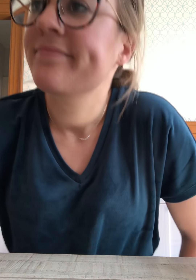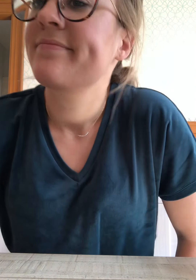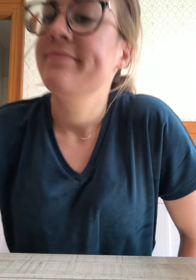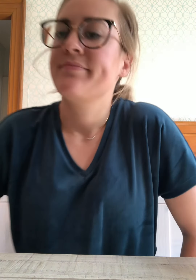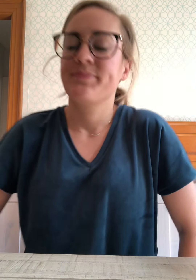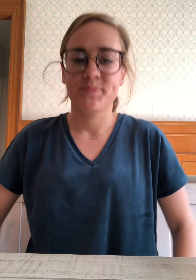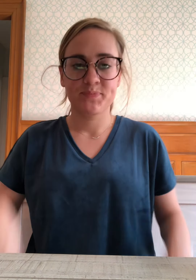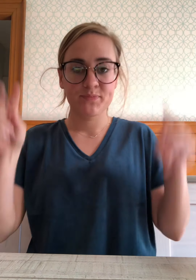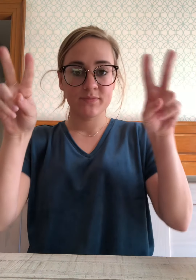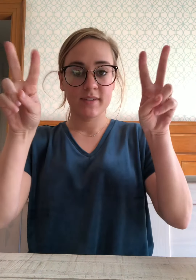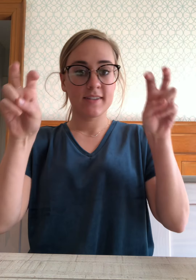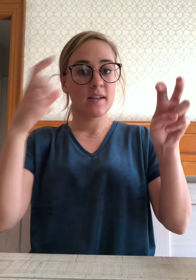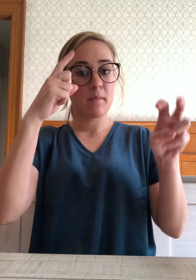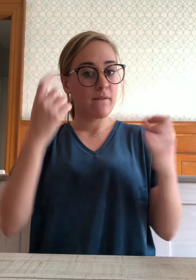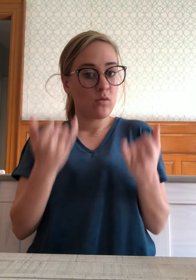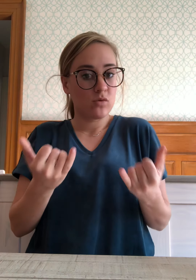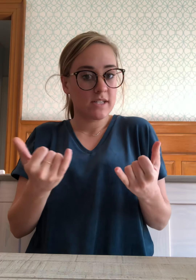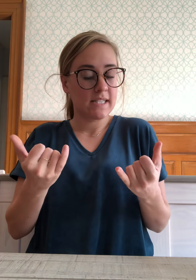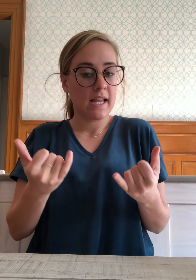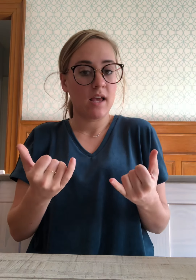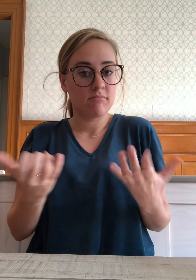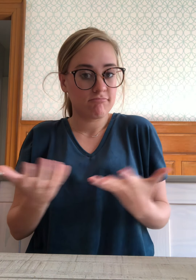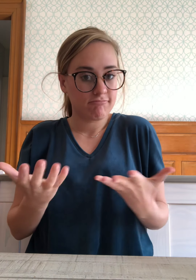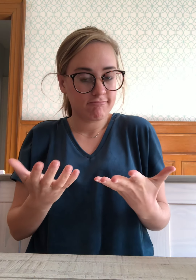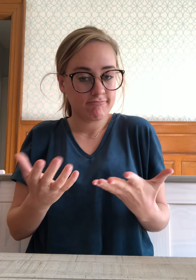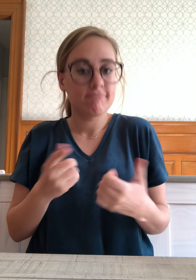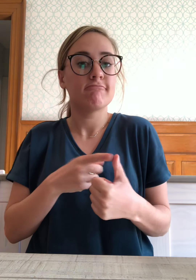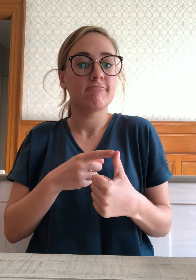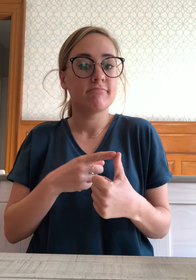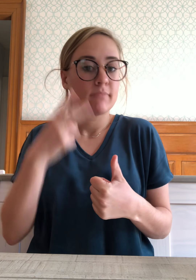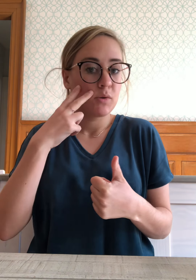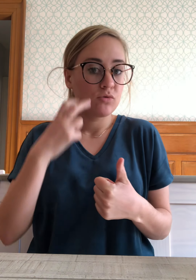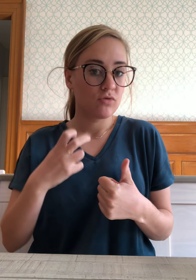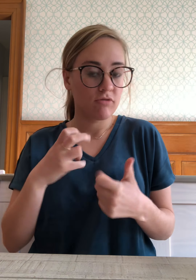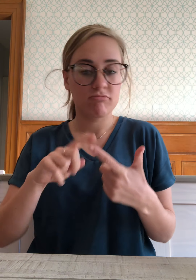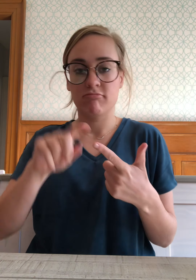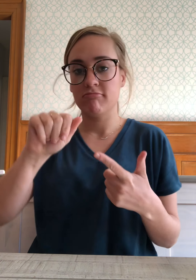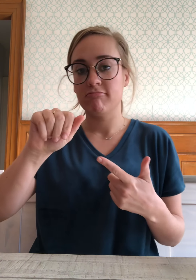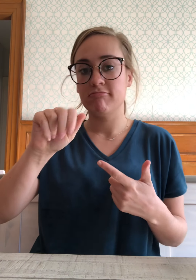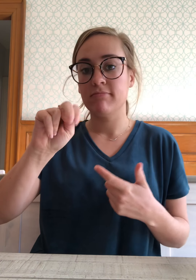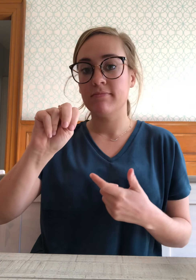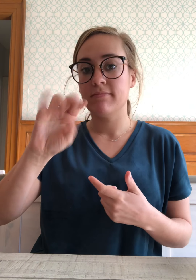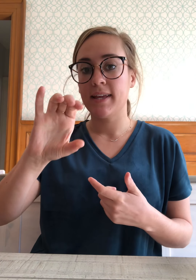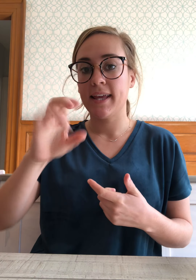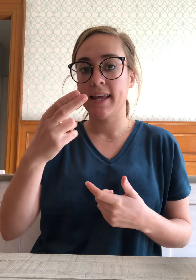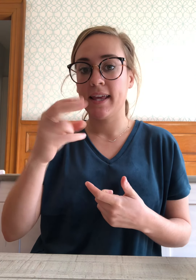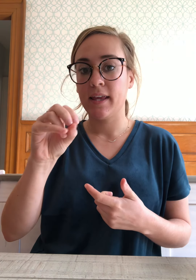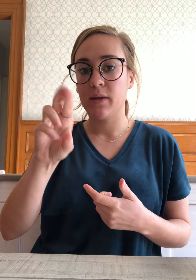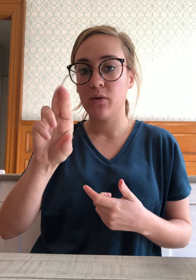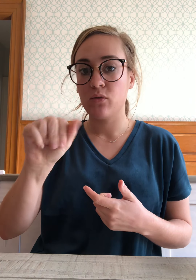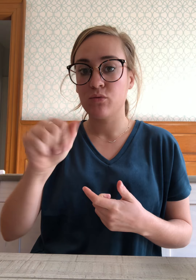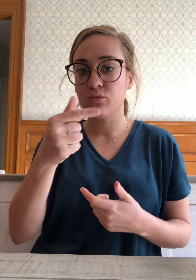Topics for today include extractions, anchorage, and treatment of Class 1 malocclusion.